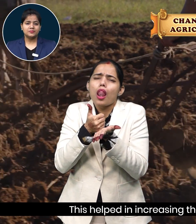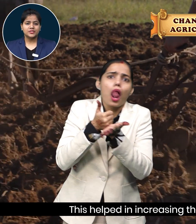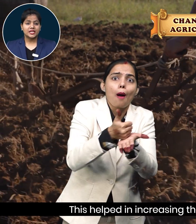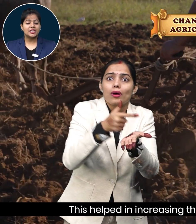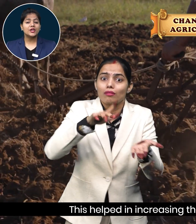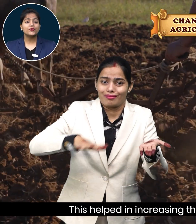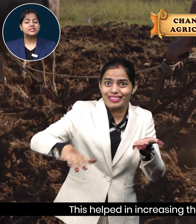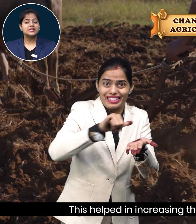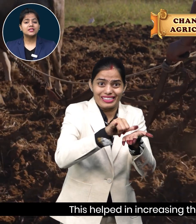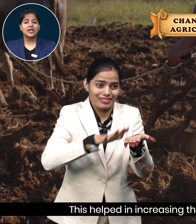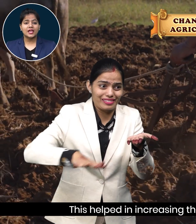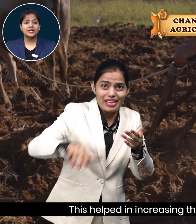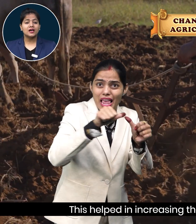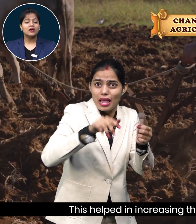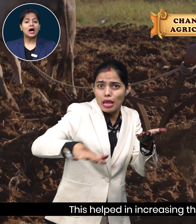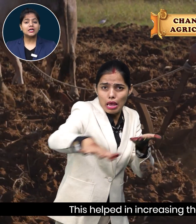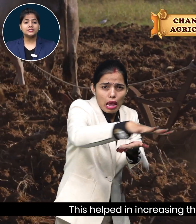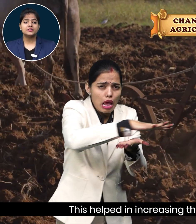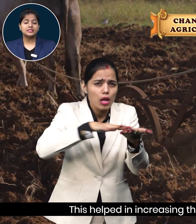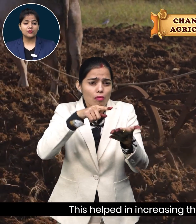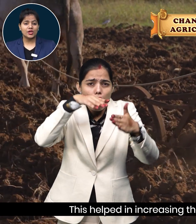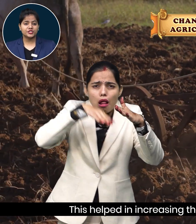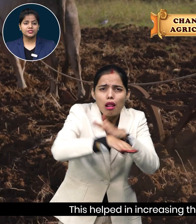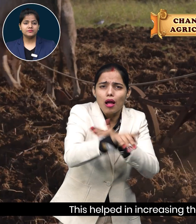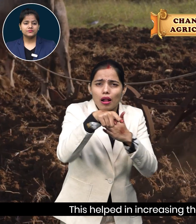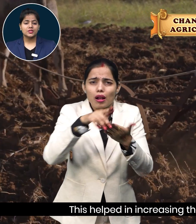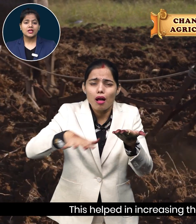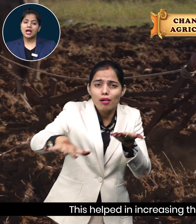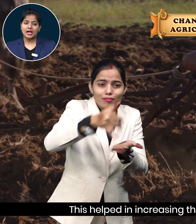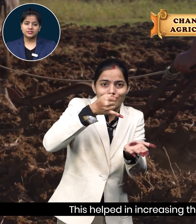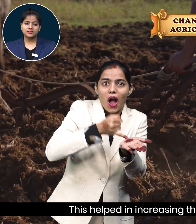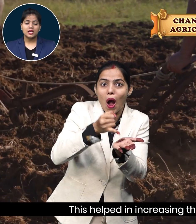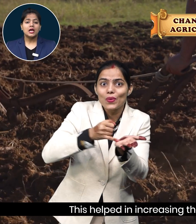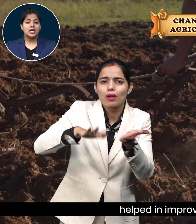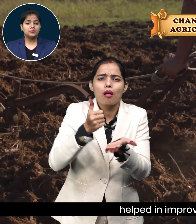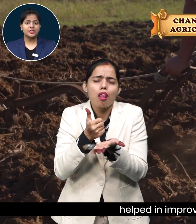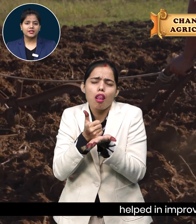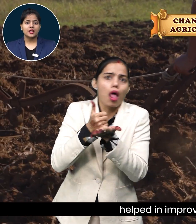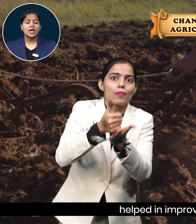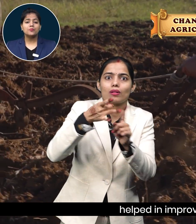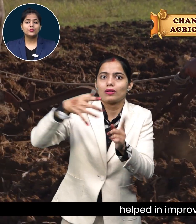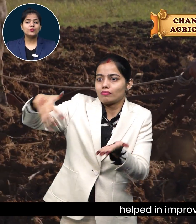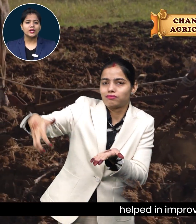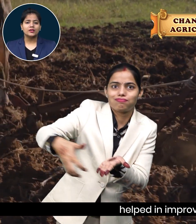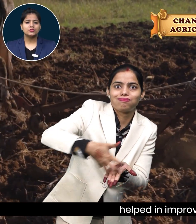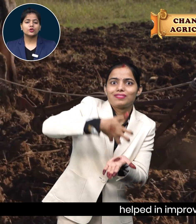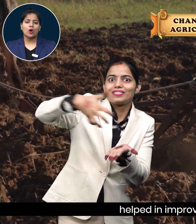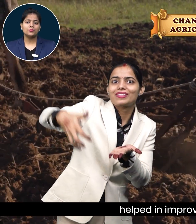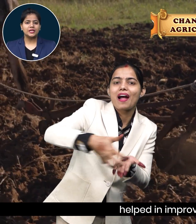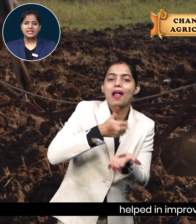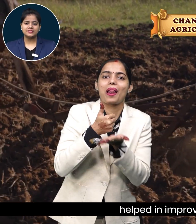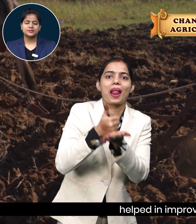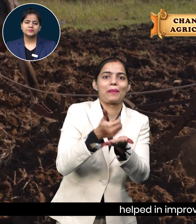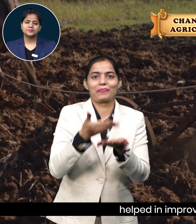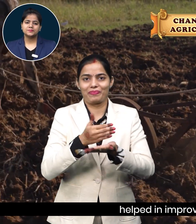This helped in increasing the area under cultivation and helped in improving the